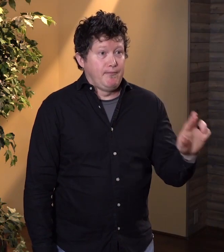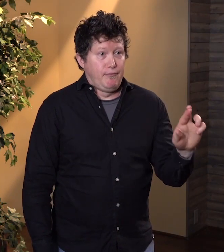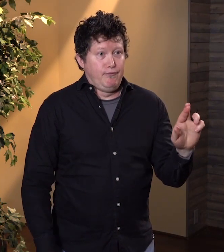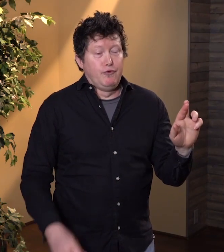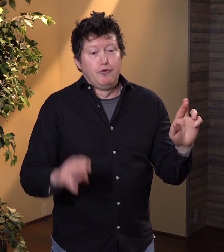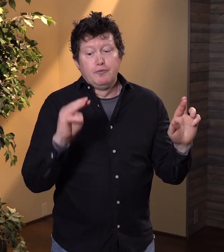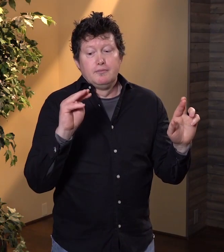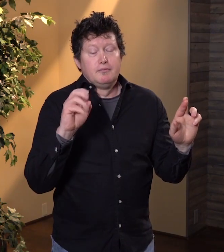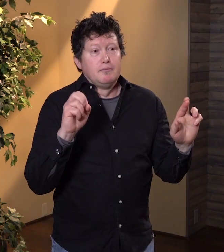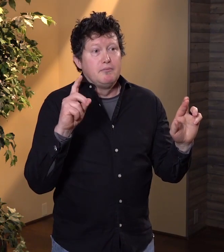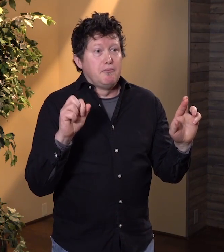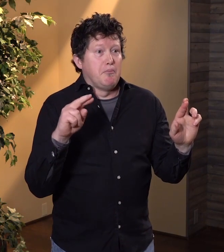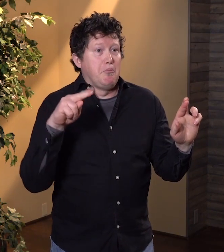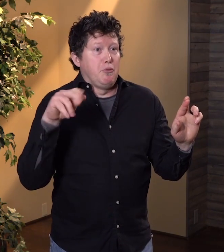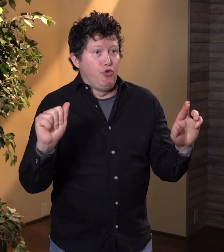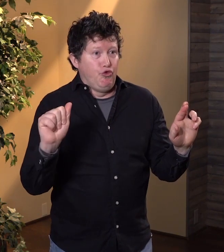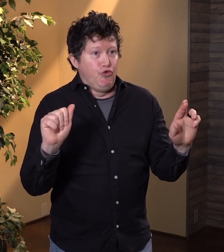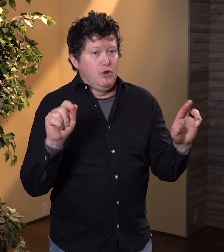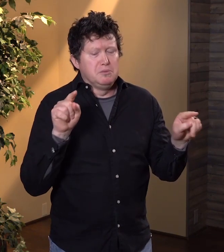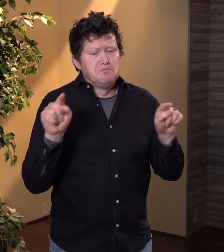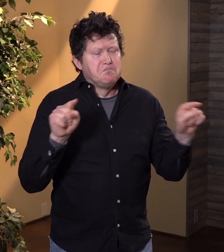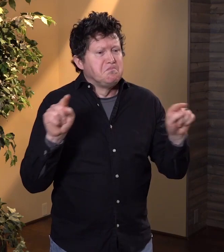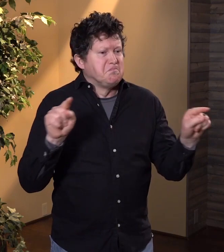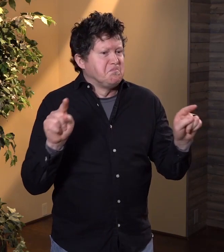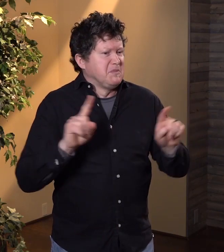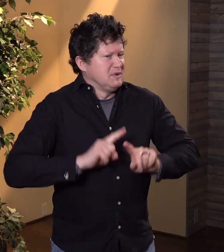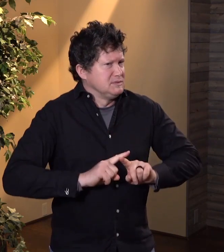So remember, we have the Pfizer and the Moderna